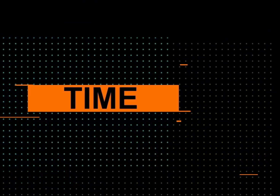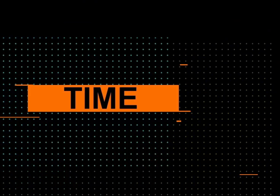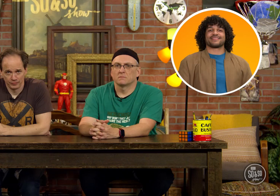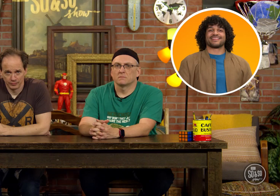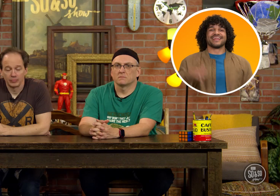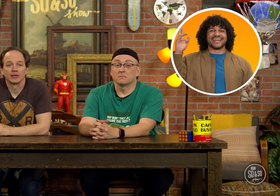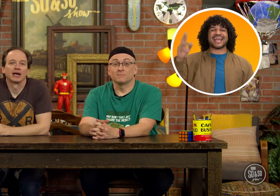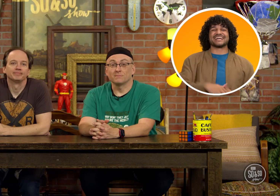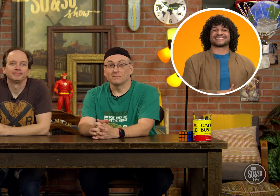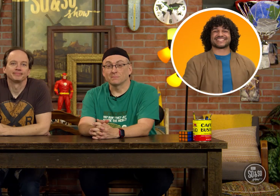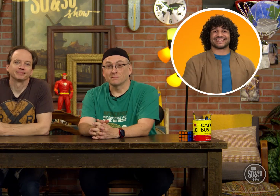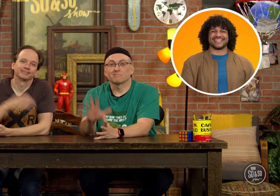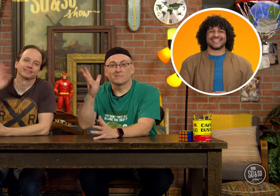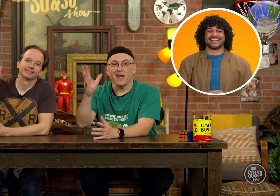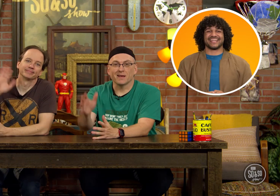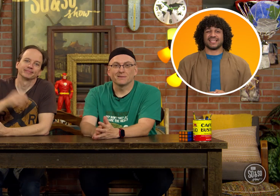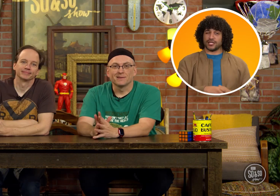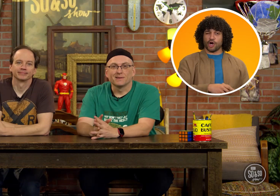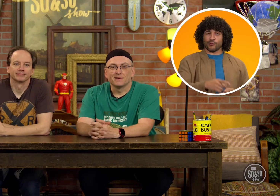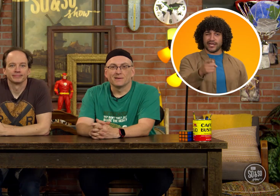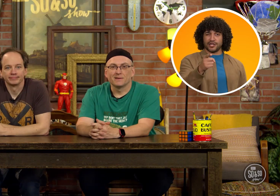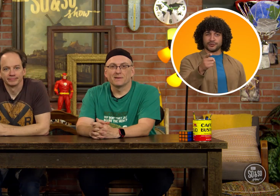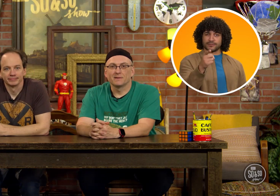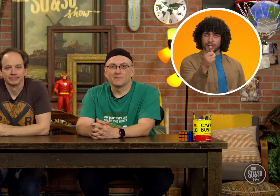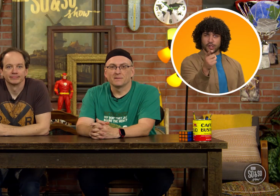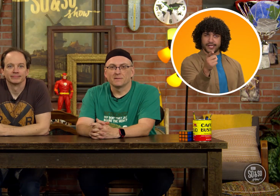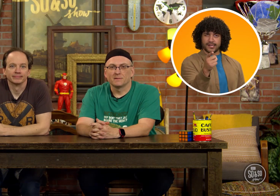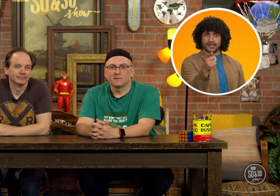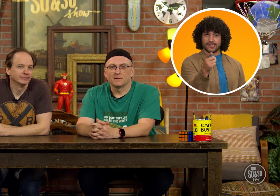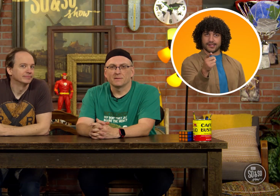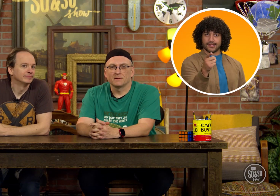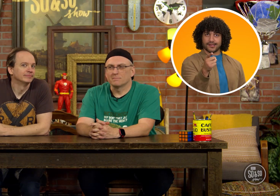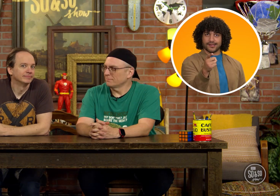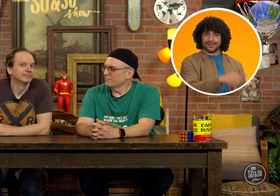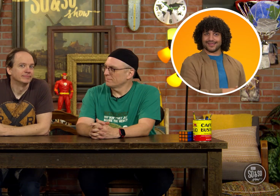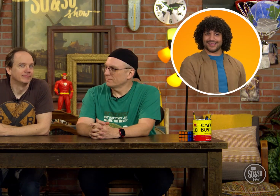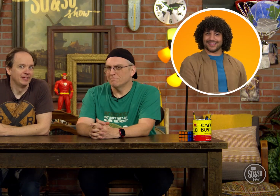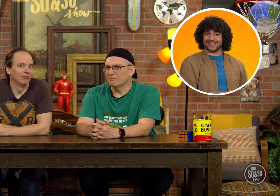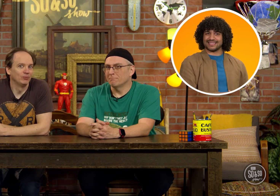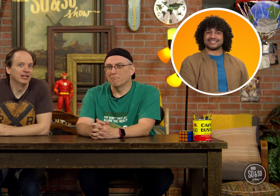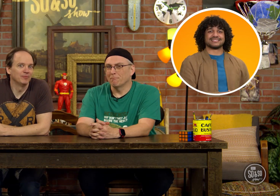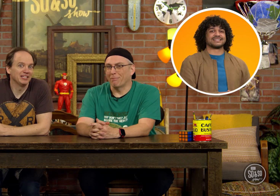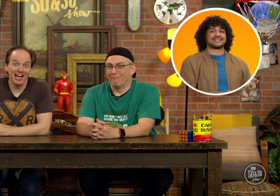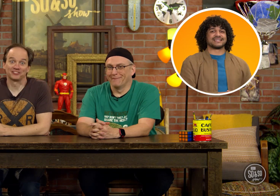yeah hey guys hey y'all ready to do some learning that was weird but yes